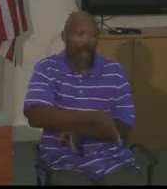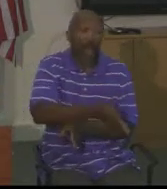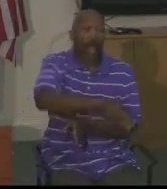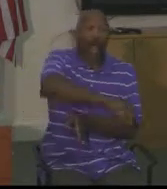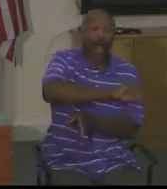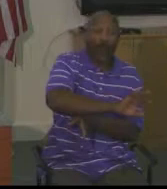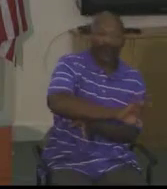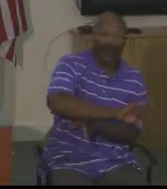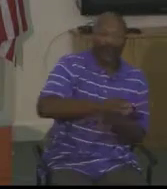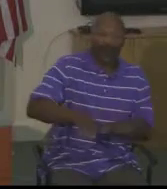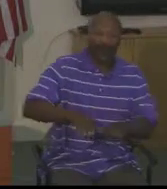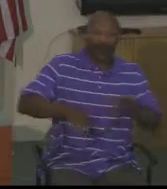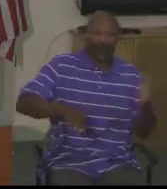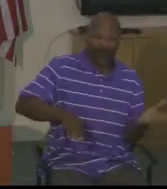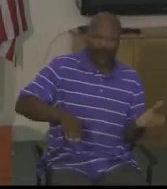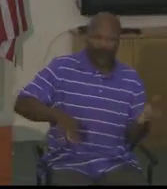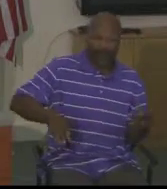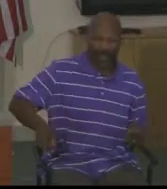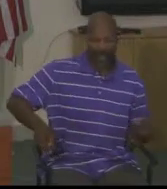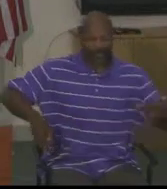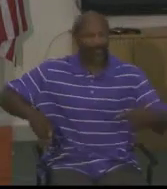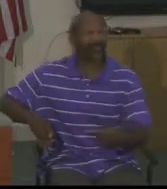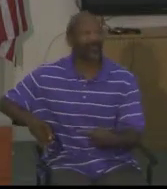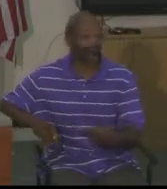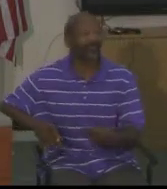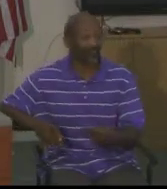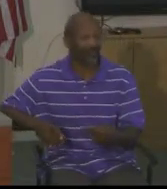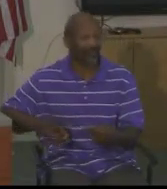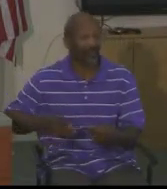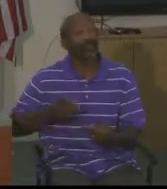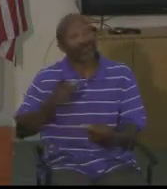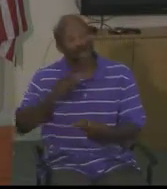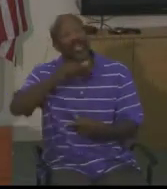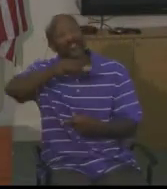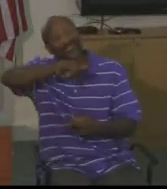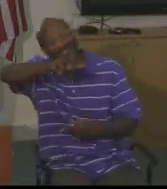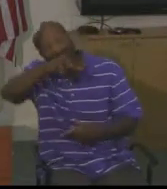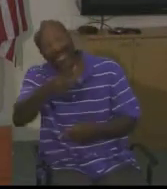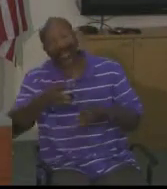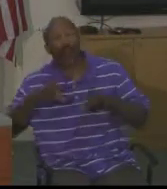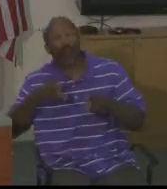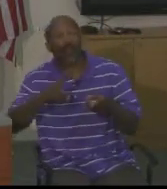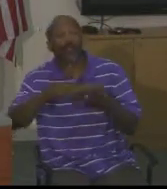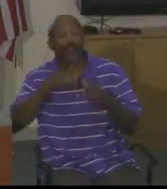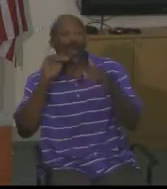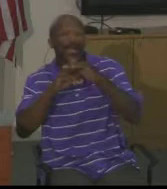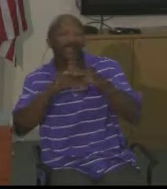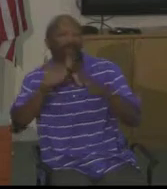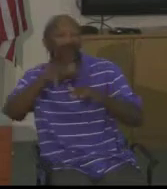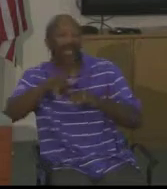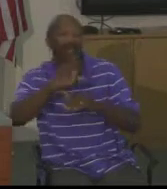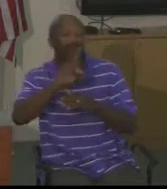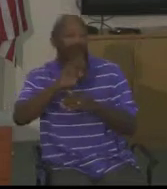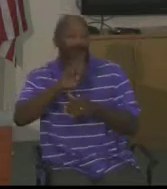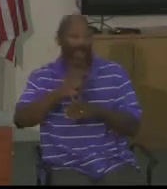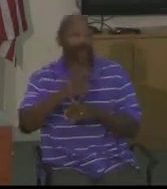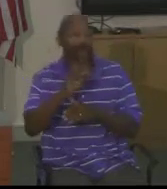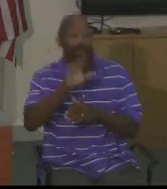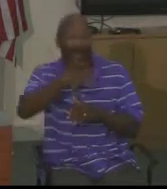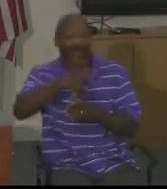It might be this video card. Some of those have a little button you have to push that. So in the case